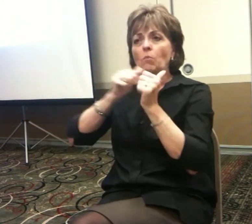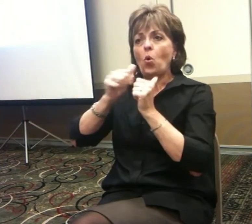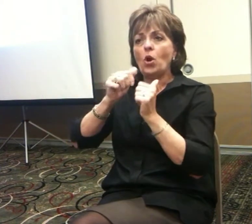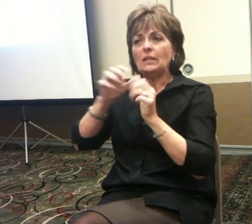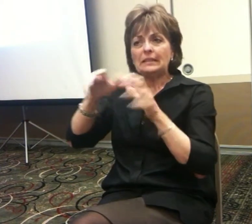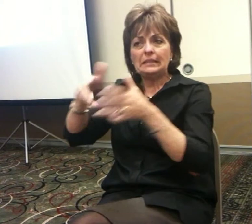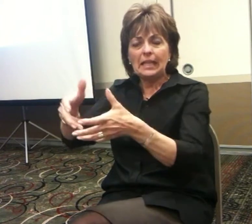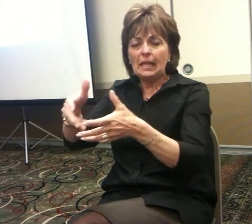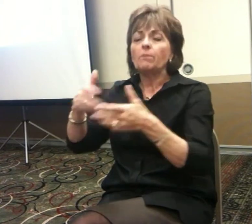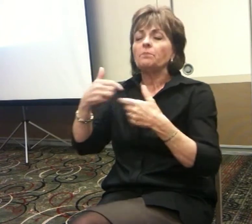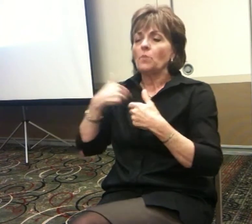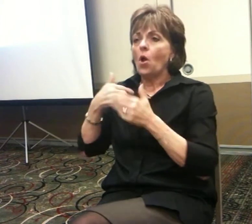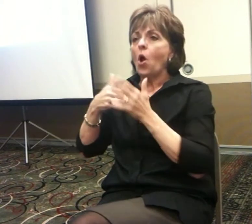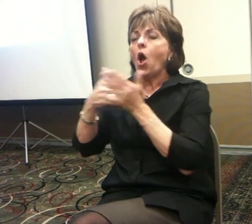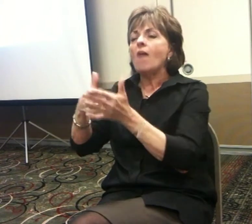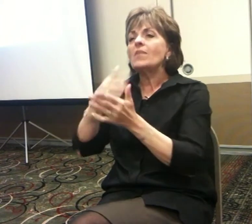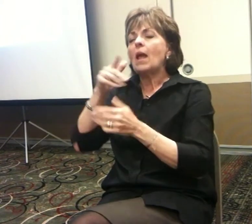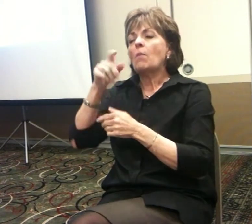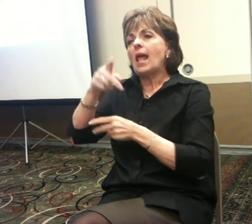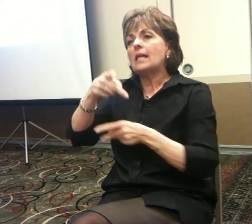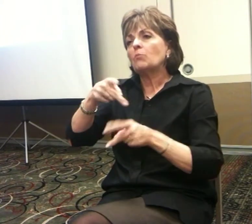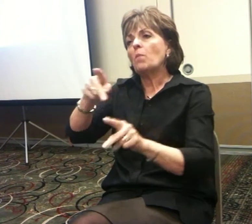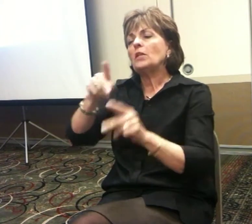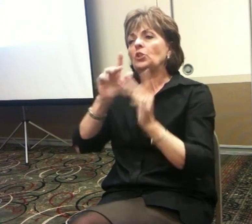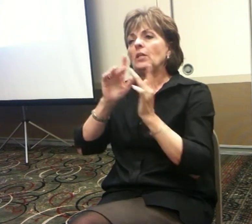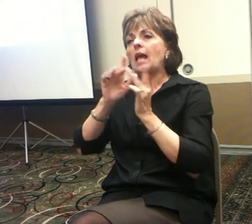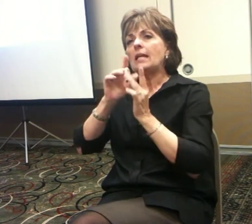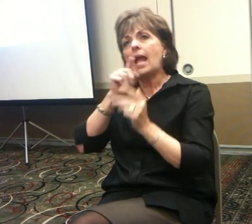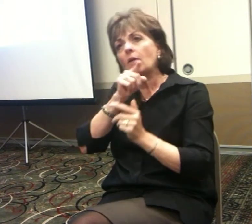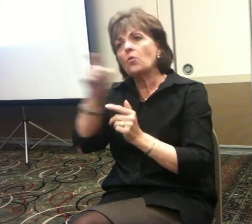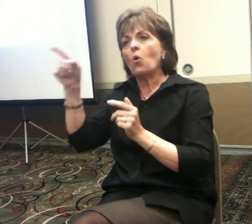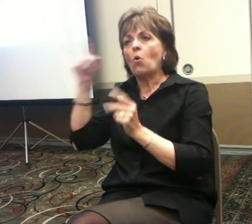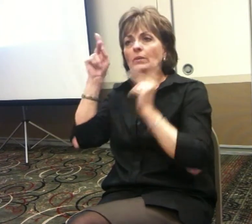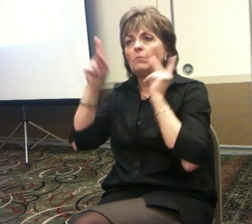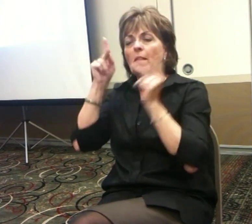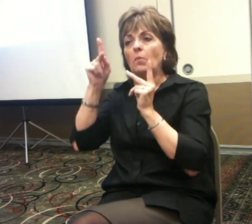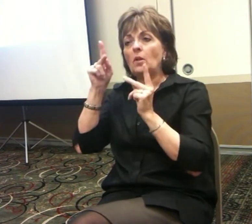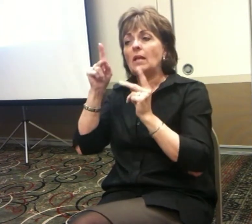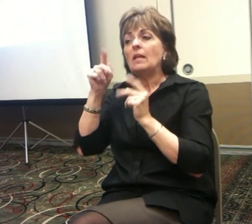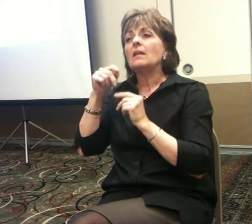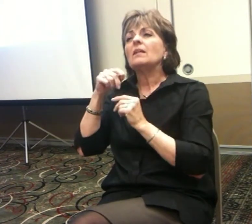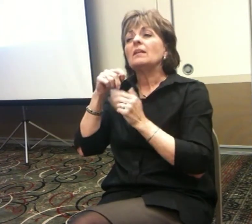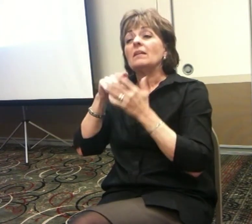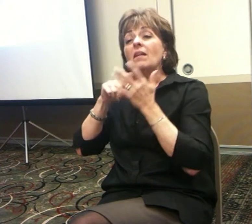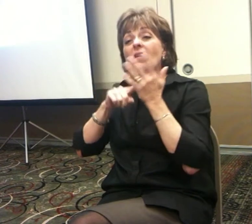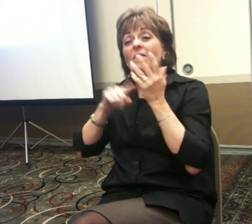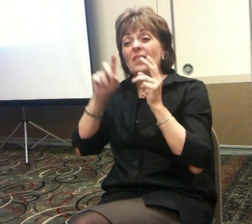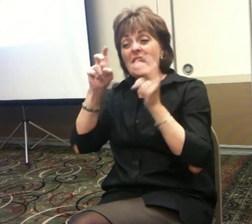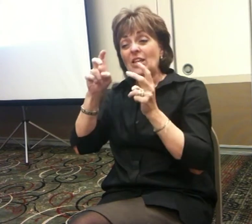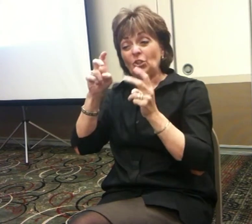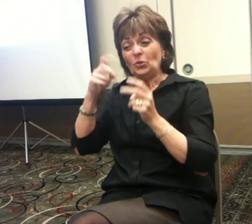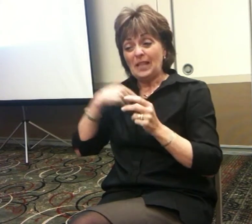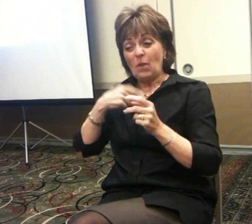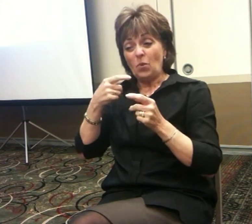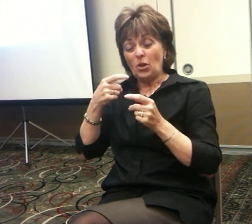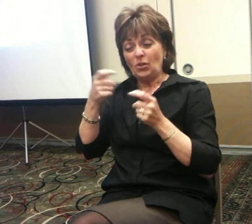will oftentimes ask permission to contact those people to see, are the kinds of issues we're facing here also happening there? Or does